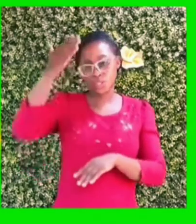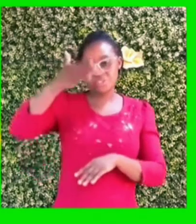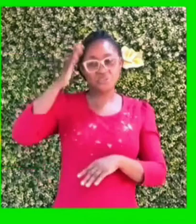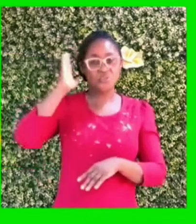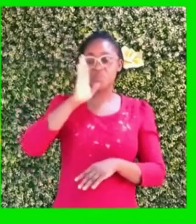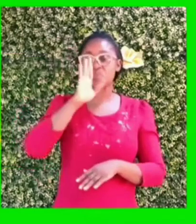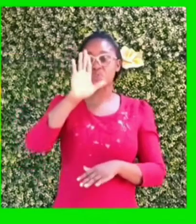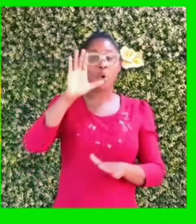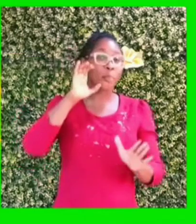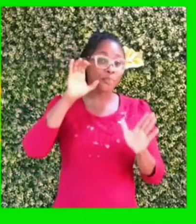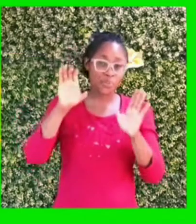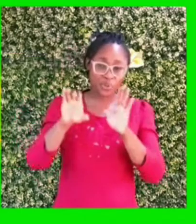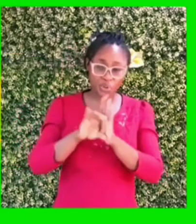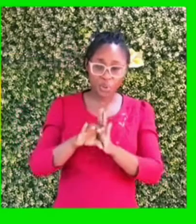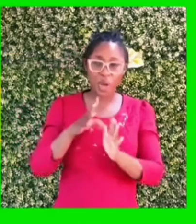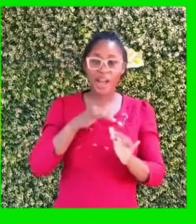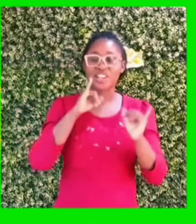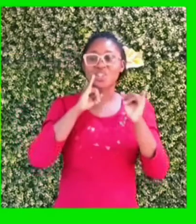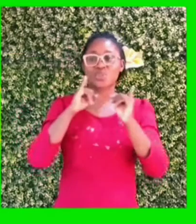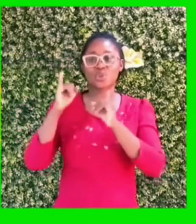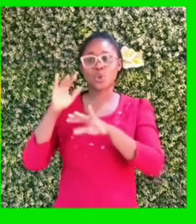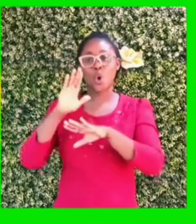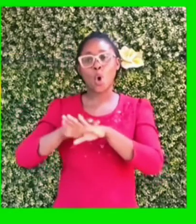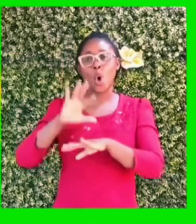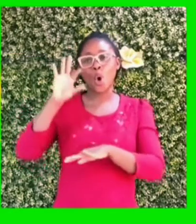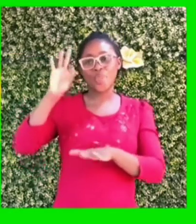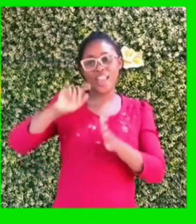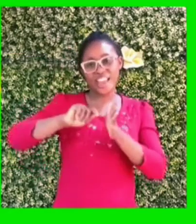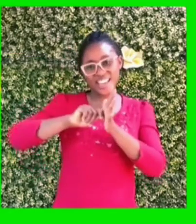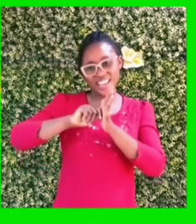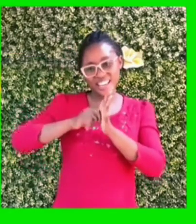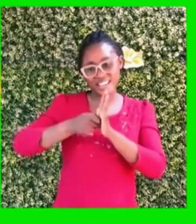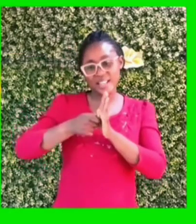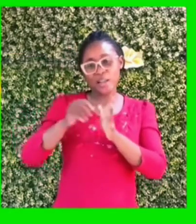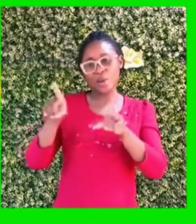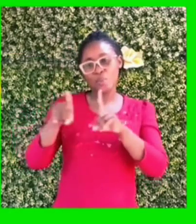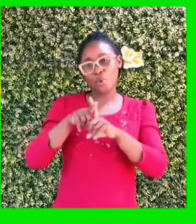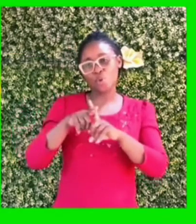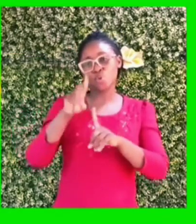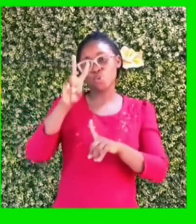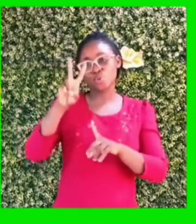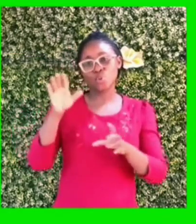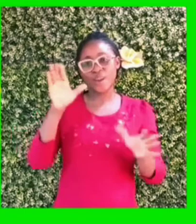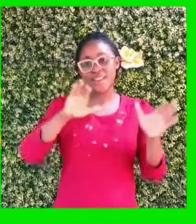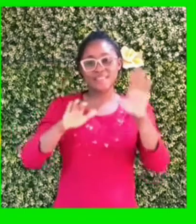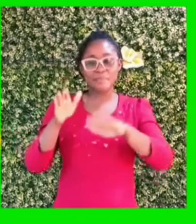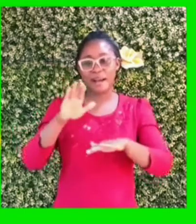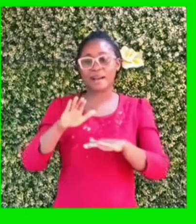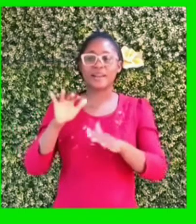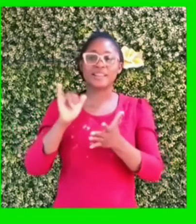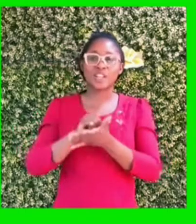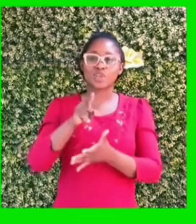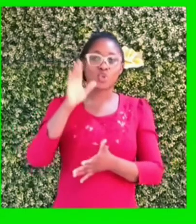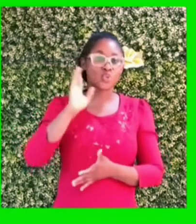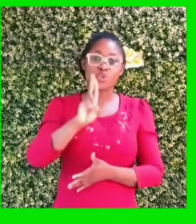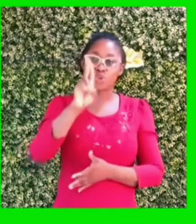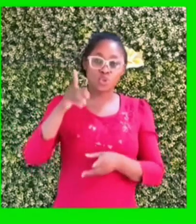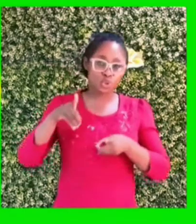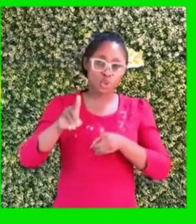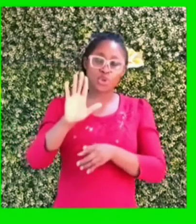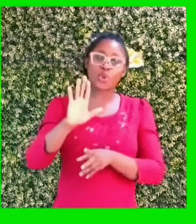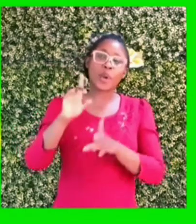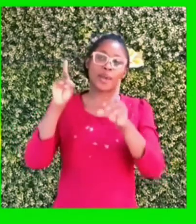screen will be your picture and the instruction on the 9 keys plus 2 examination pack you will be using during